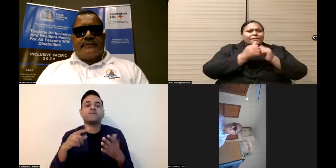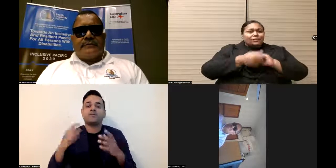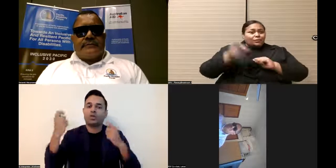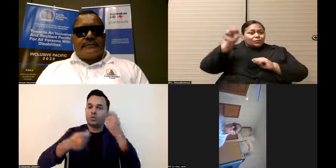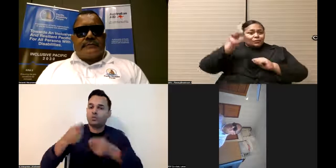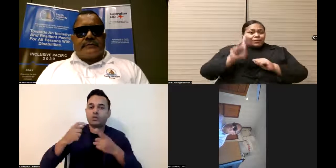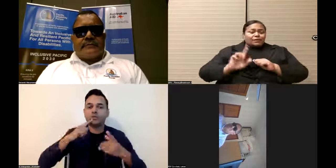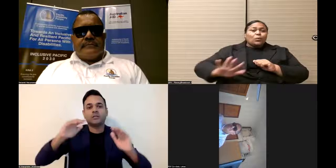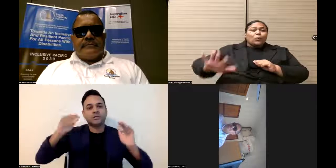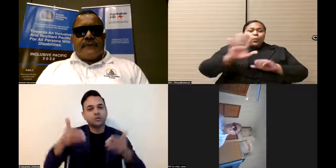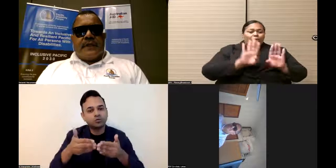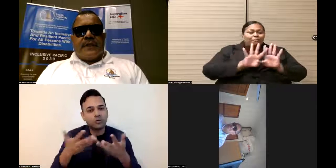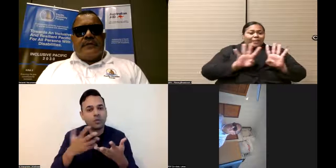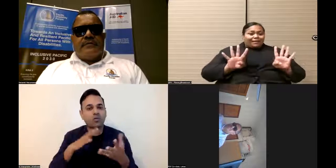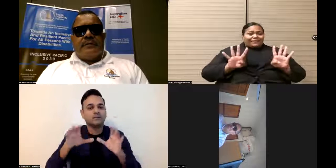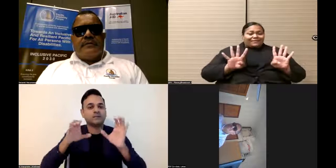also